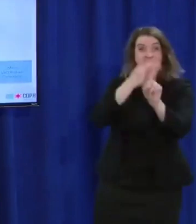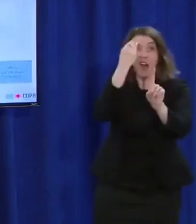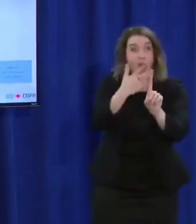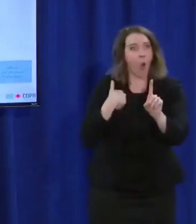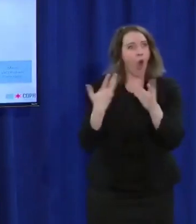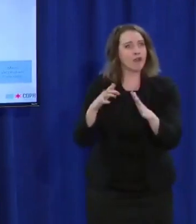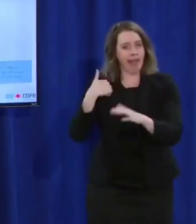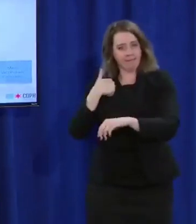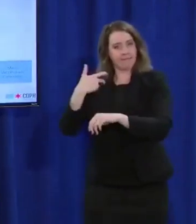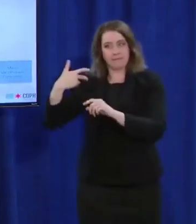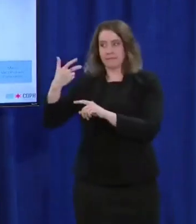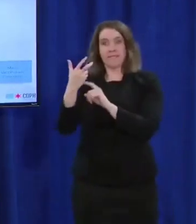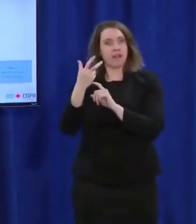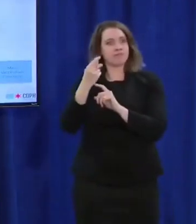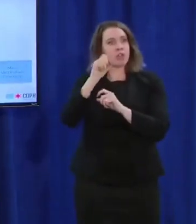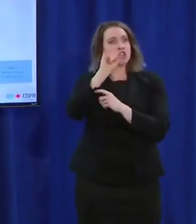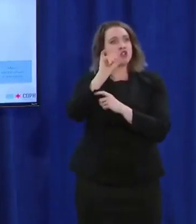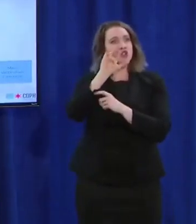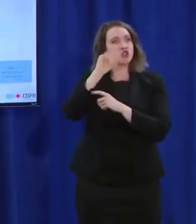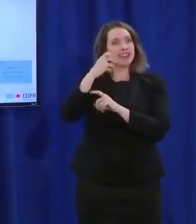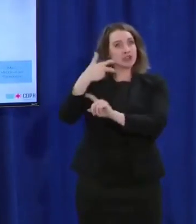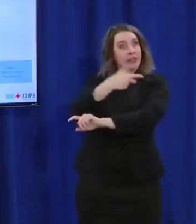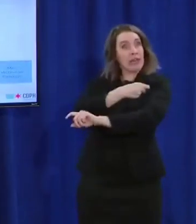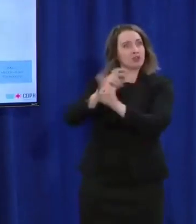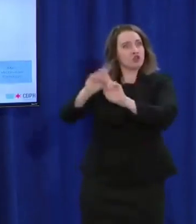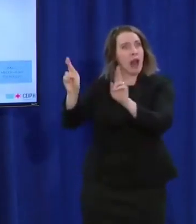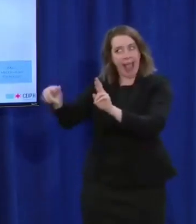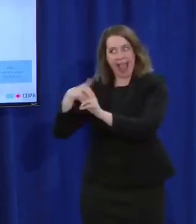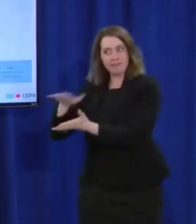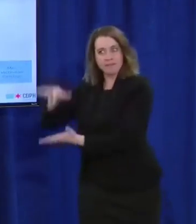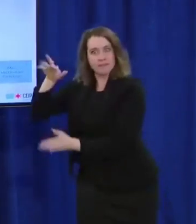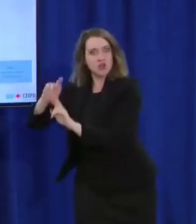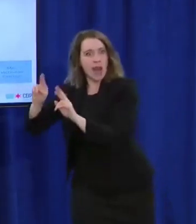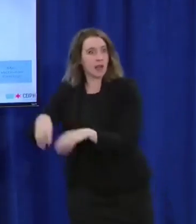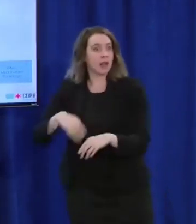already know where it's going to happen. We're thinking about what that's going to be. It's all part of this plan.